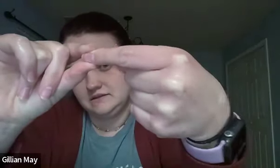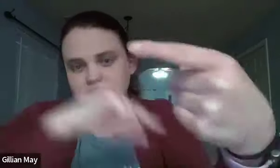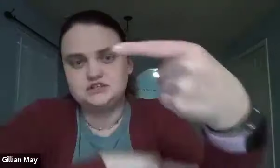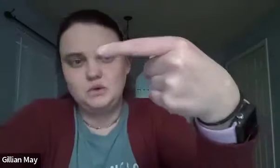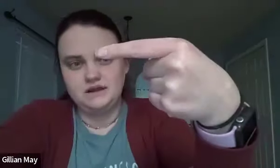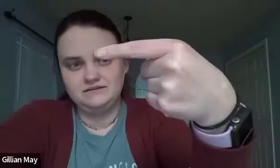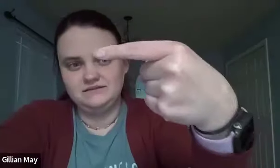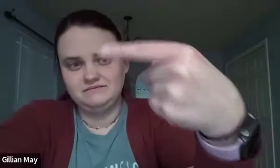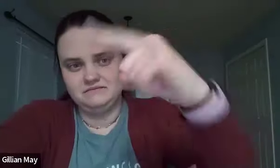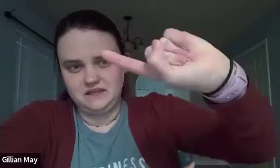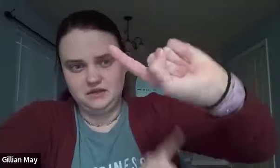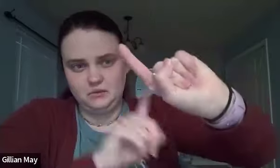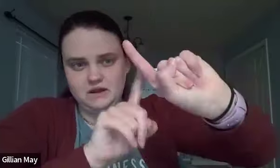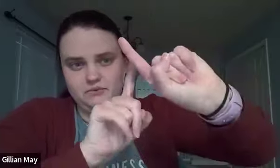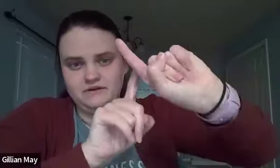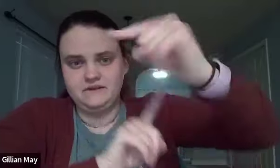It's just 1. Like your 1 pointer finger.